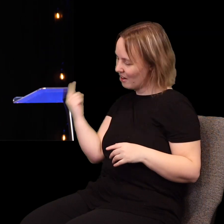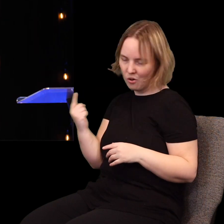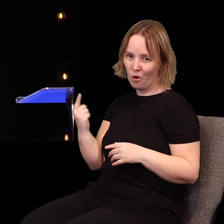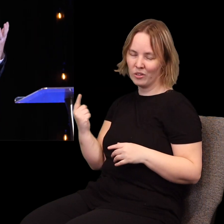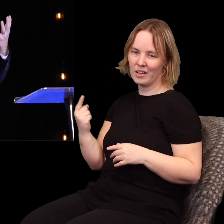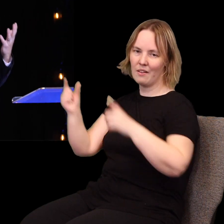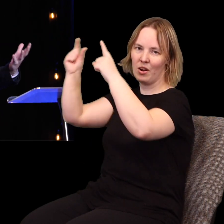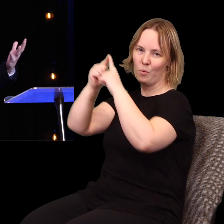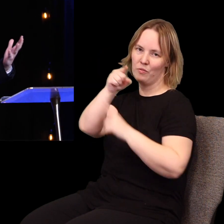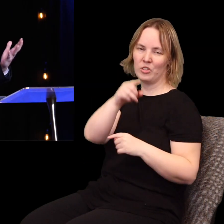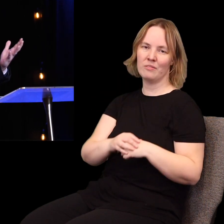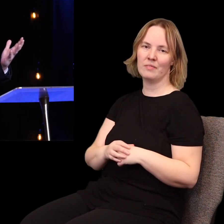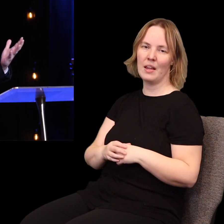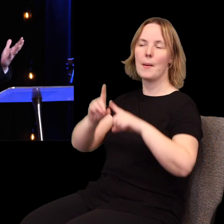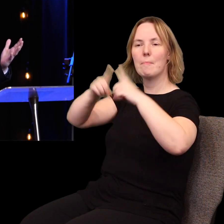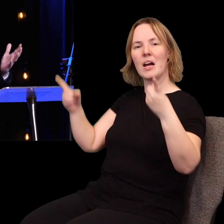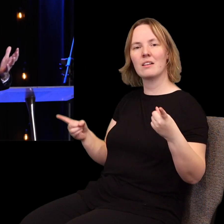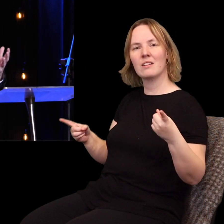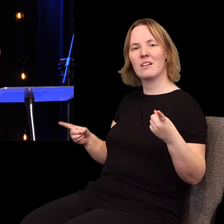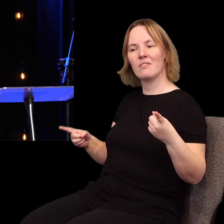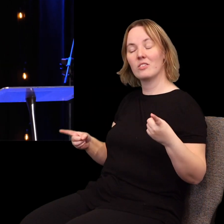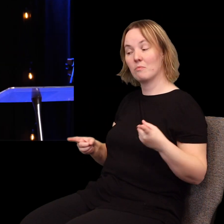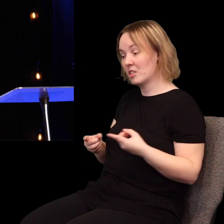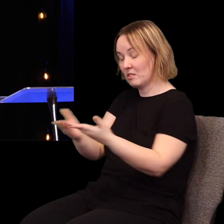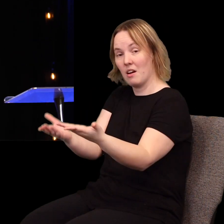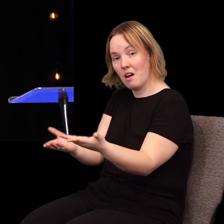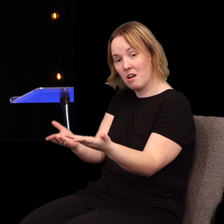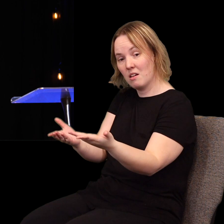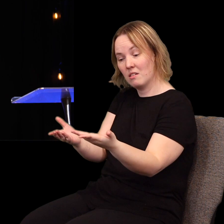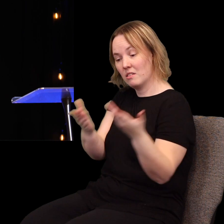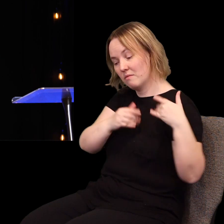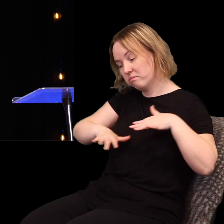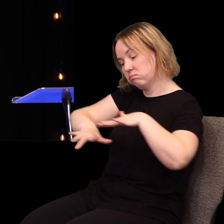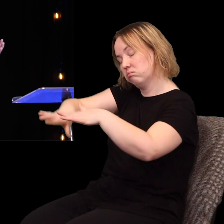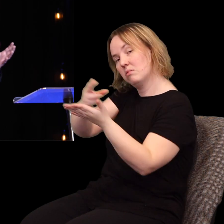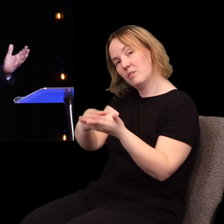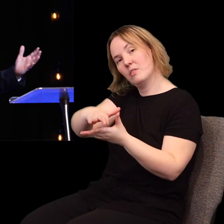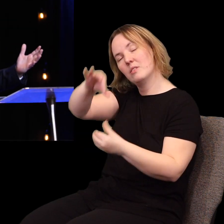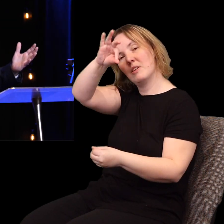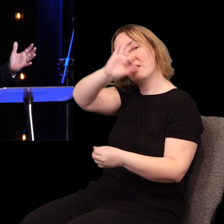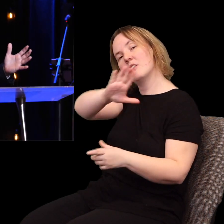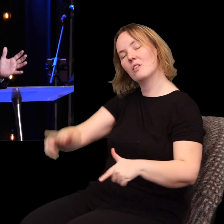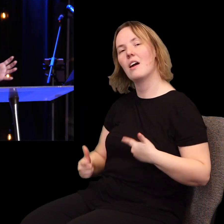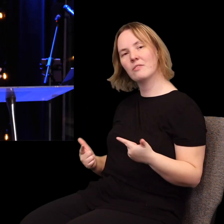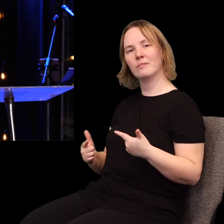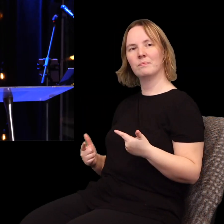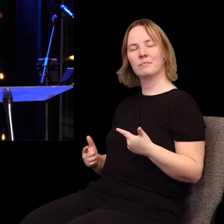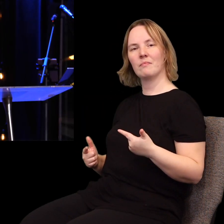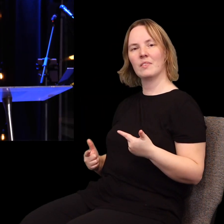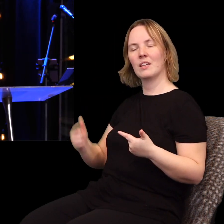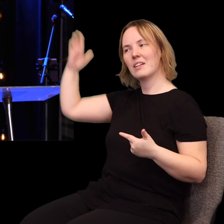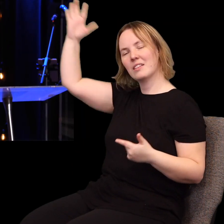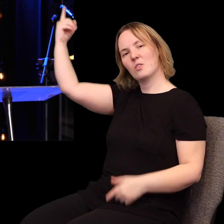not only have I a word for you, but I've also made available to you the flow of the Holy Spirit in your